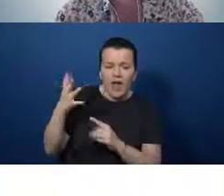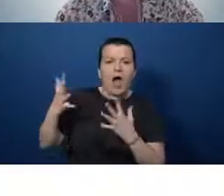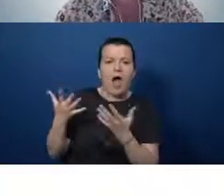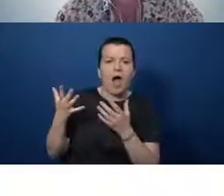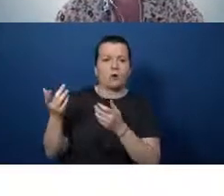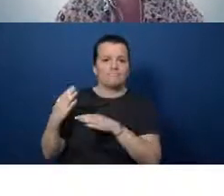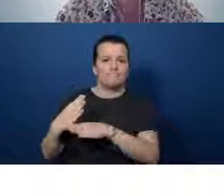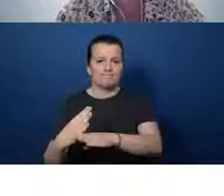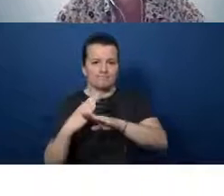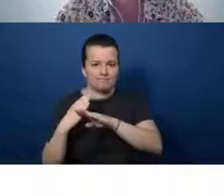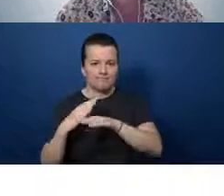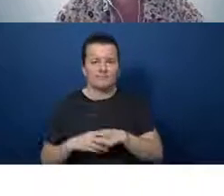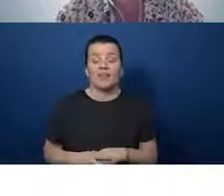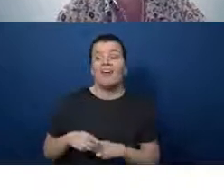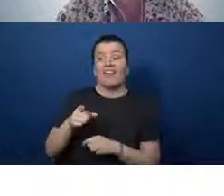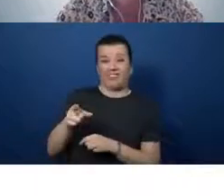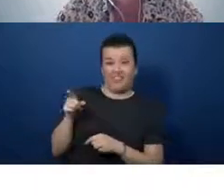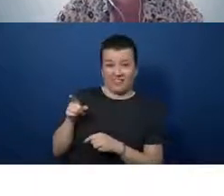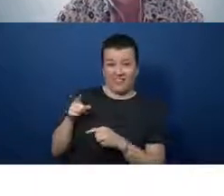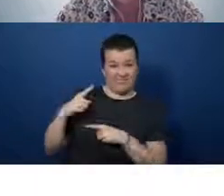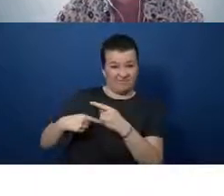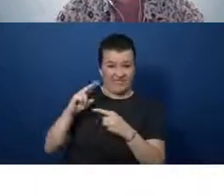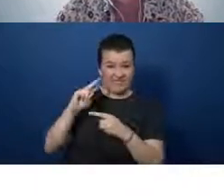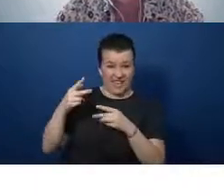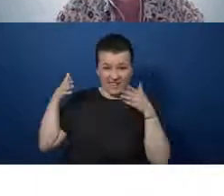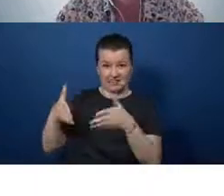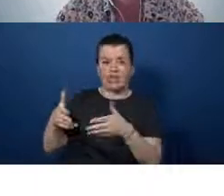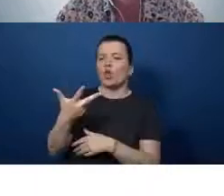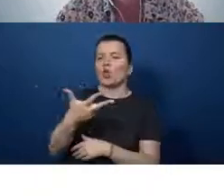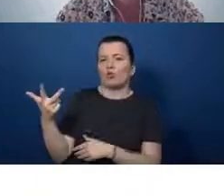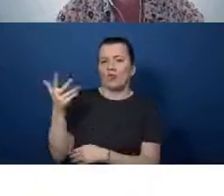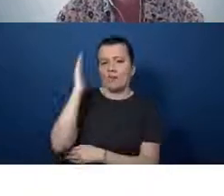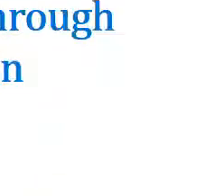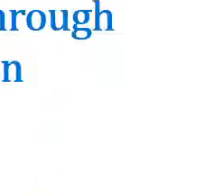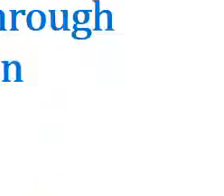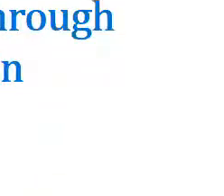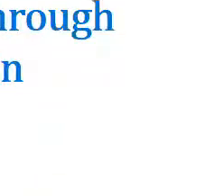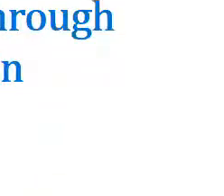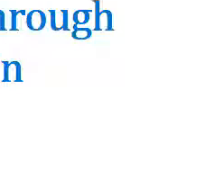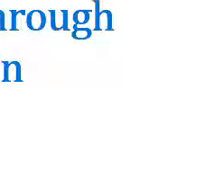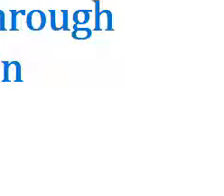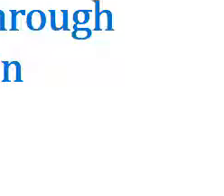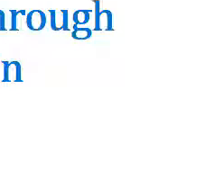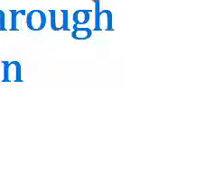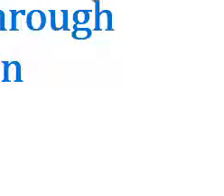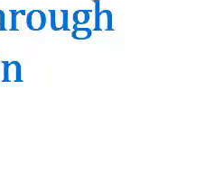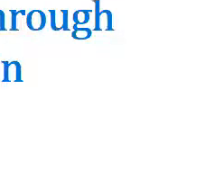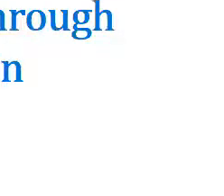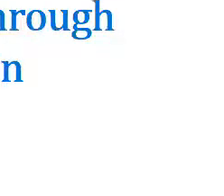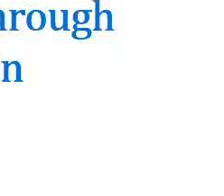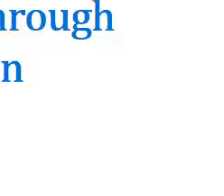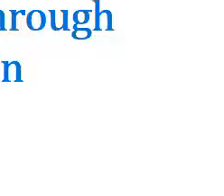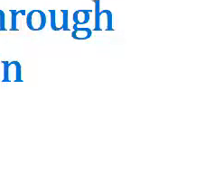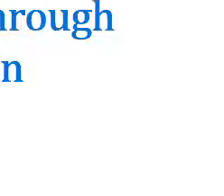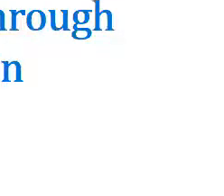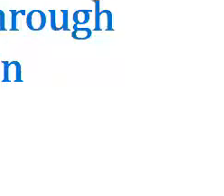with 3 speakers without presentations, to whom I will ask questions, and they will also be able